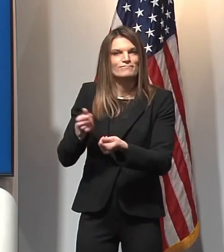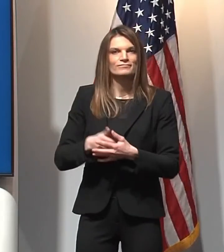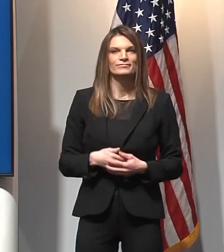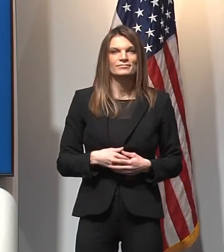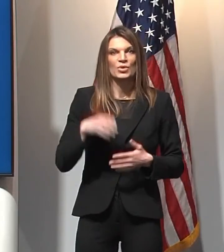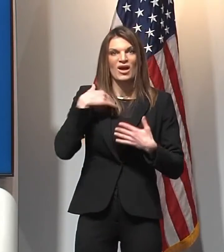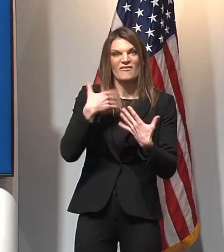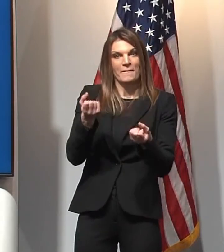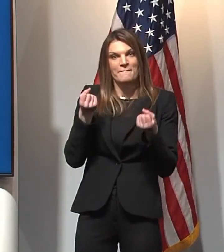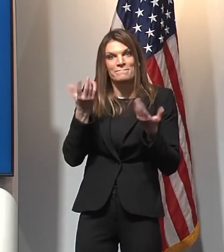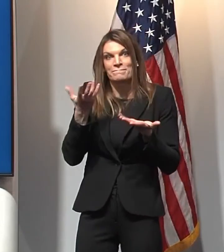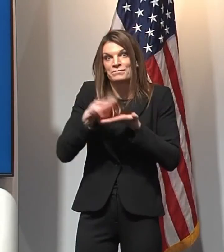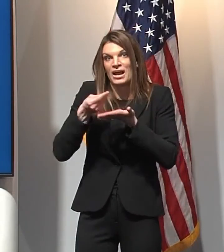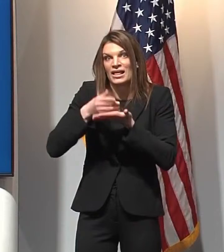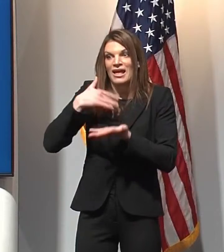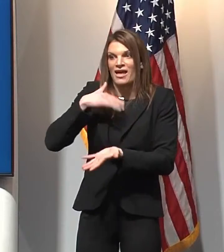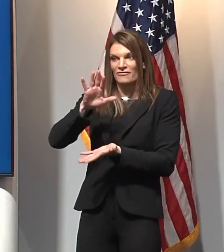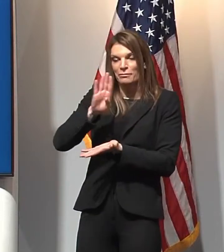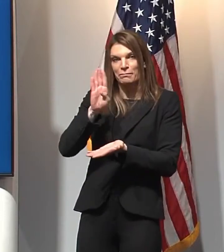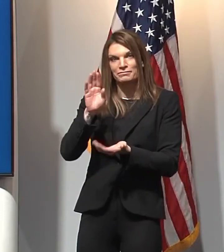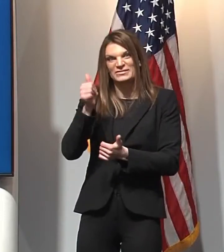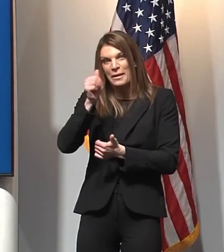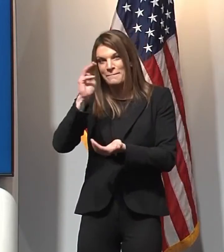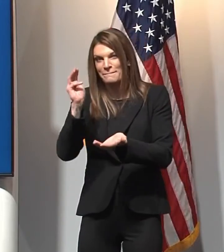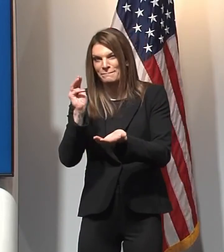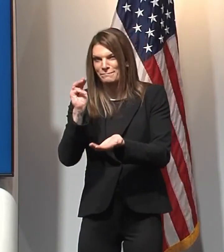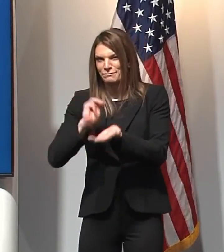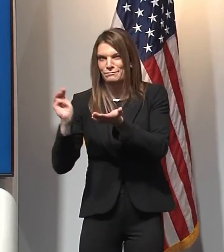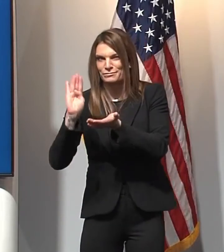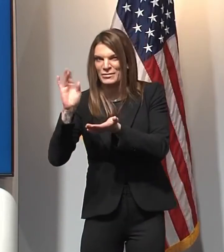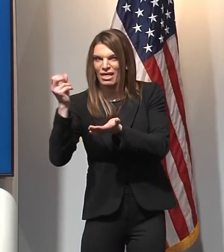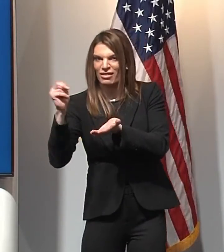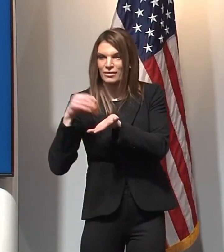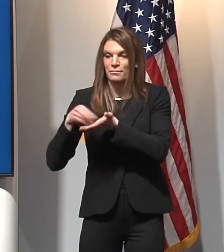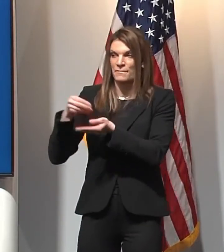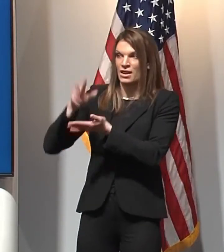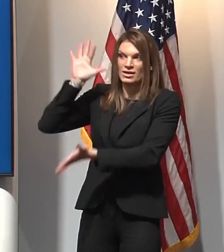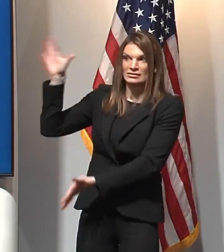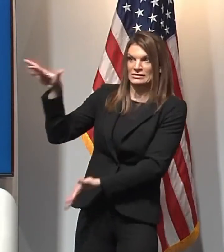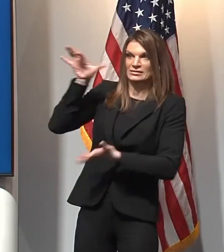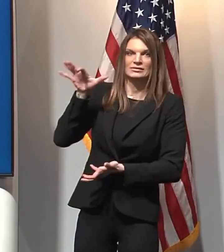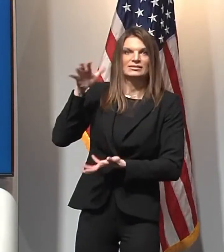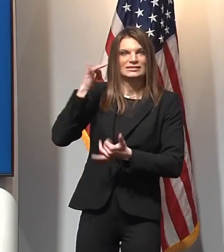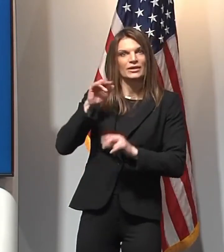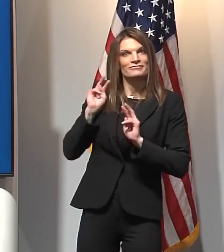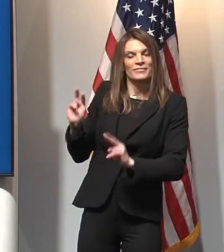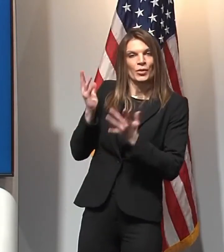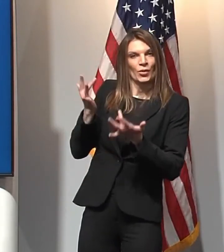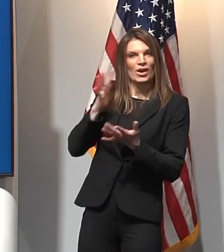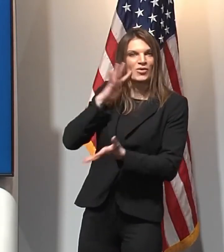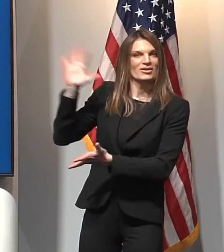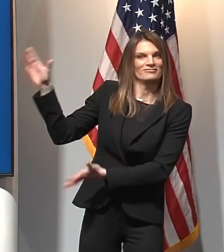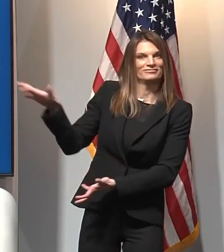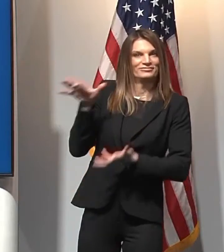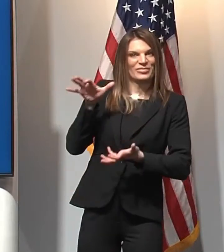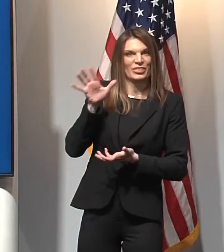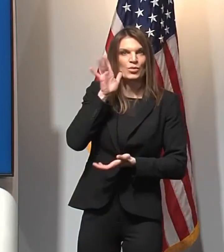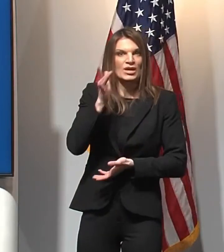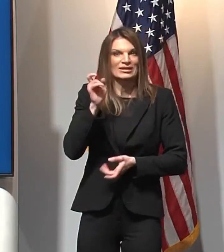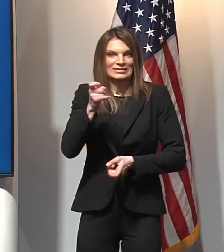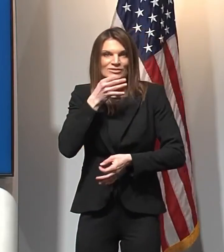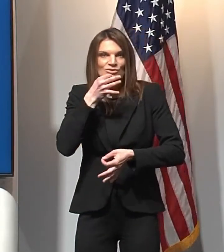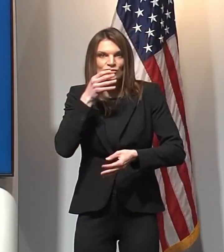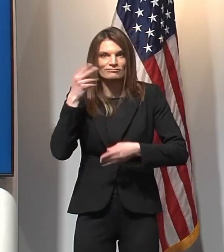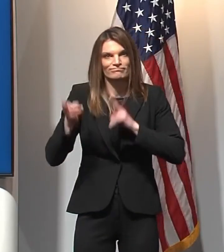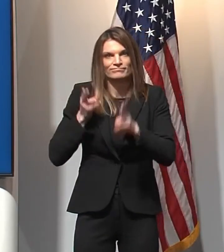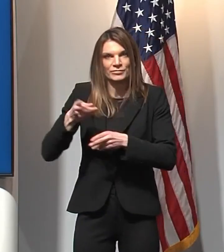that still haven't been deployed. There is 10 billion more coming from the Biden administration that we are going to need to deploy